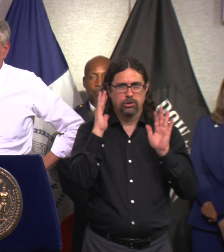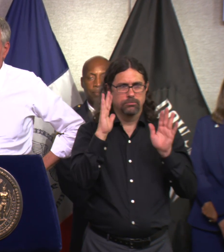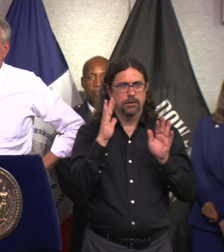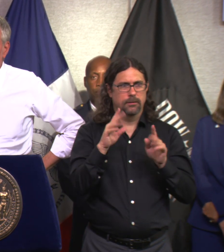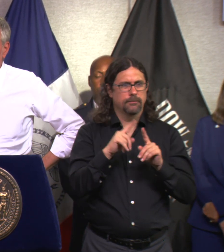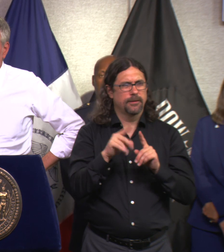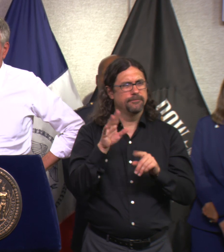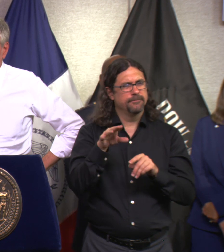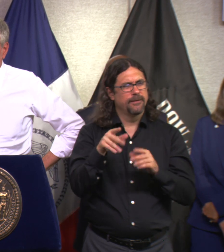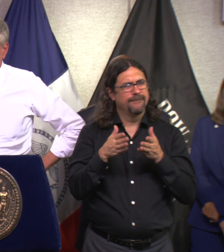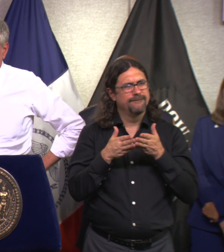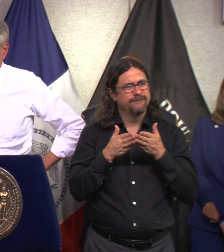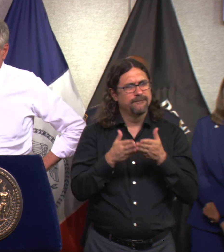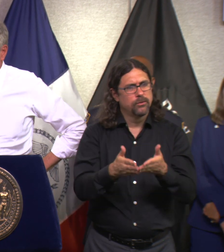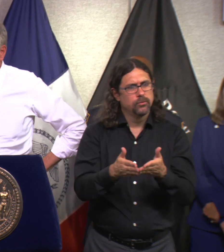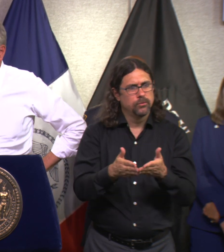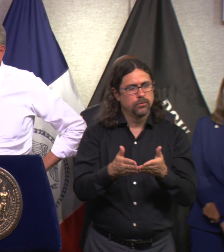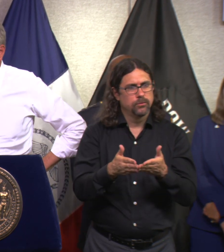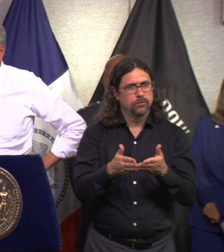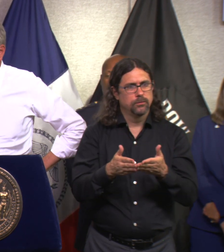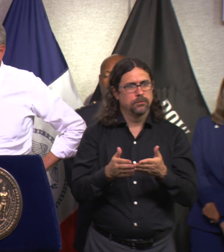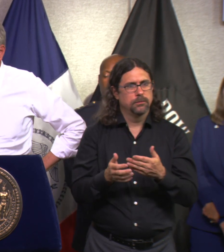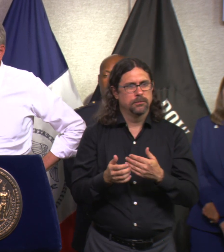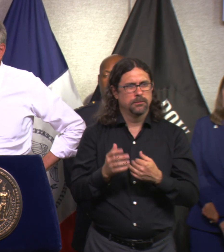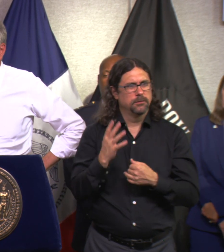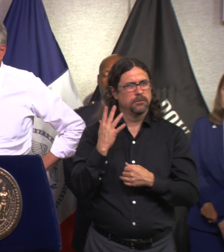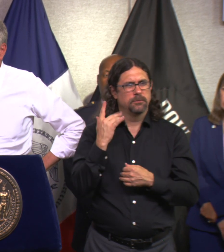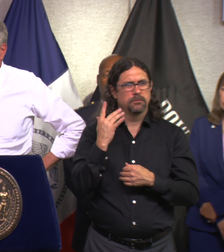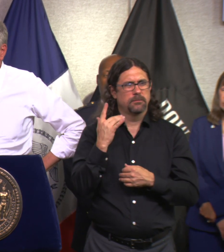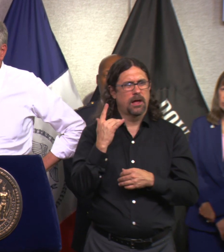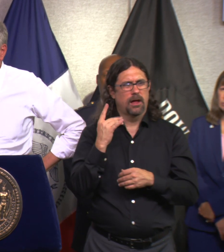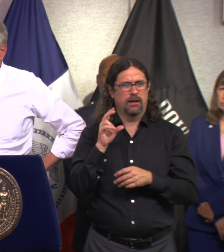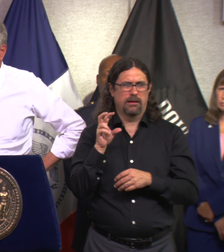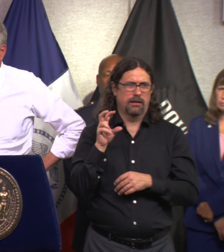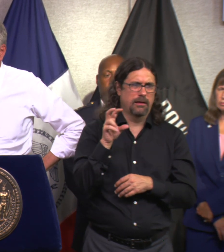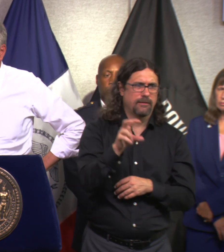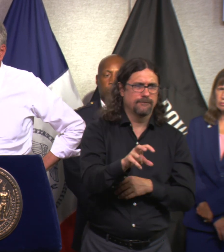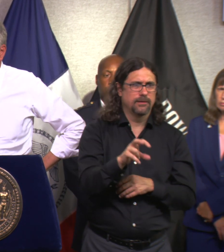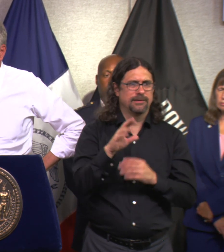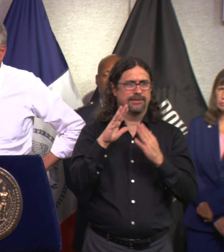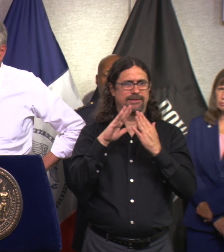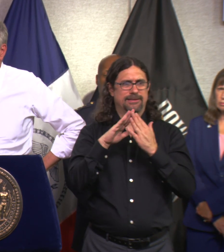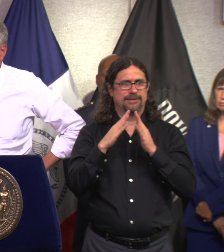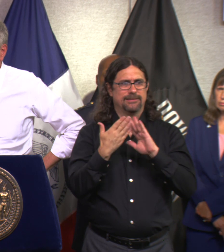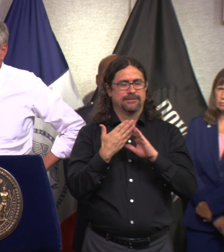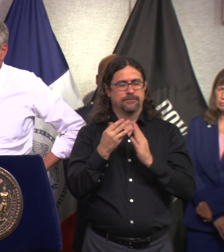money into City Bike so Polly Trottenberg can expand the system faster and, in fact, to the